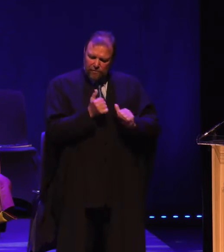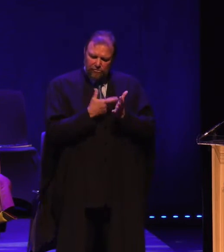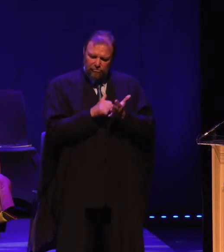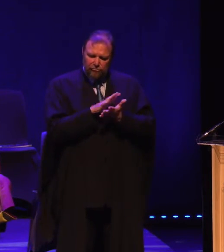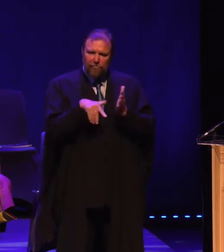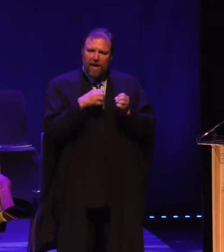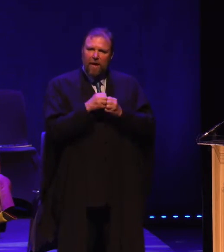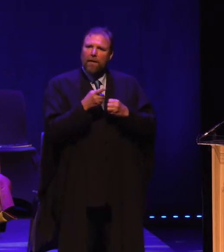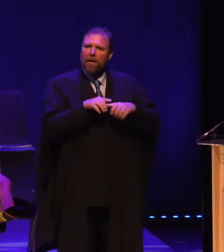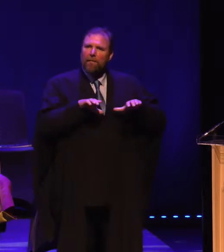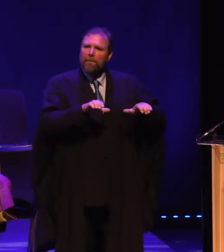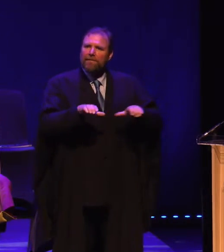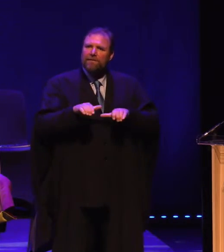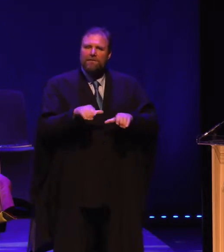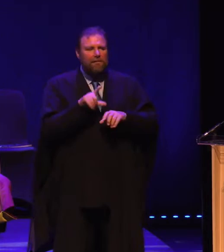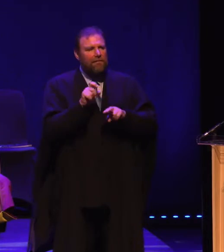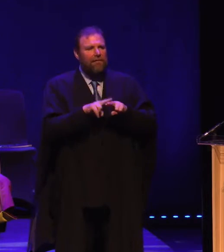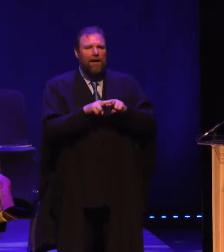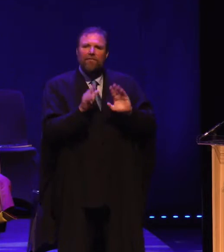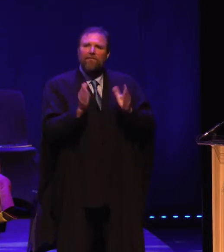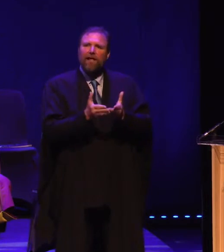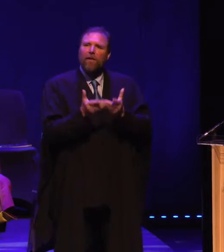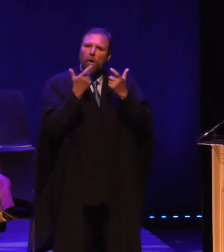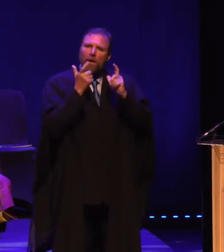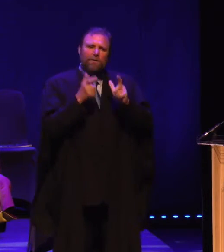massage, Cardiff and Vale College.